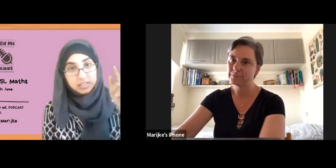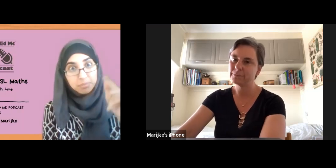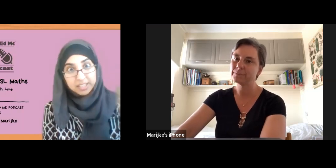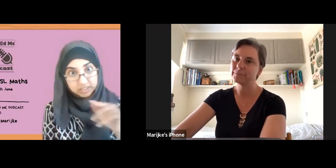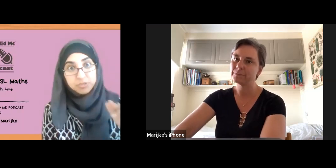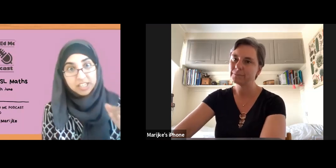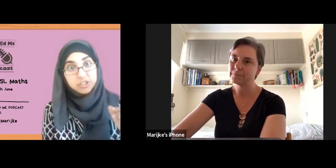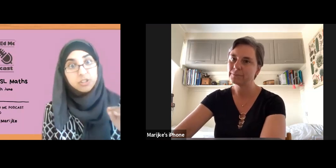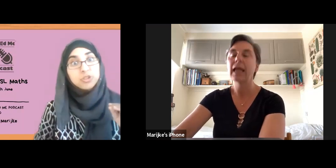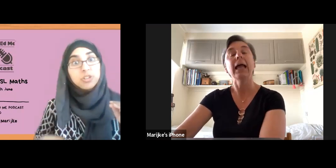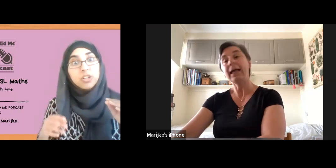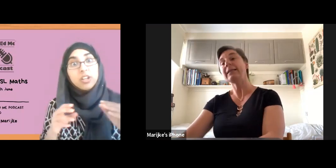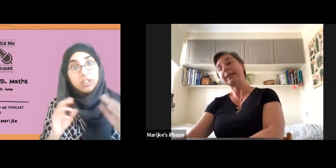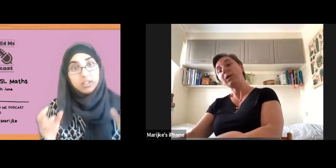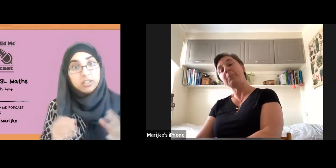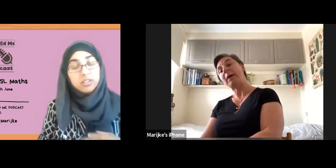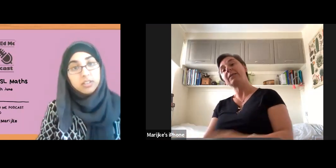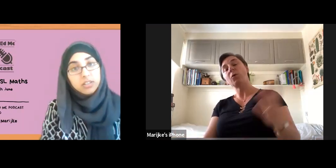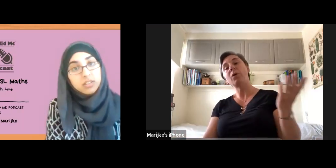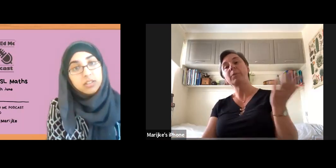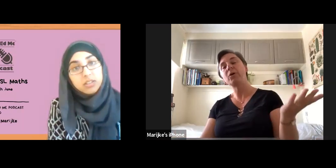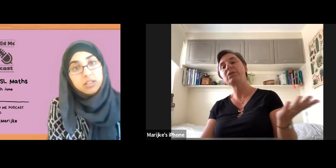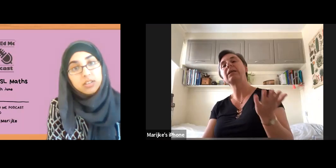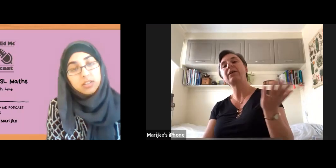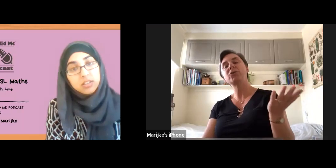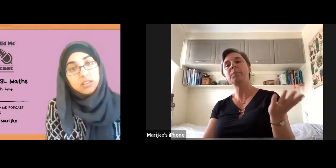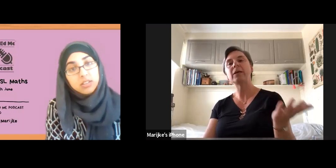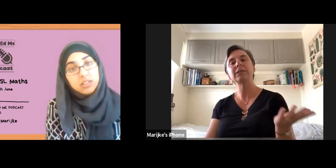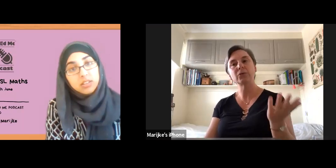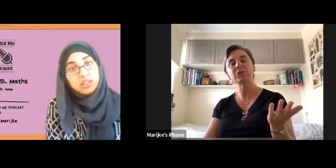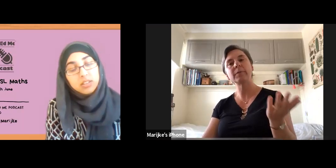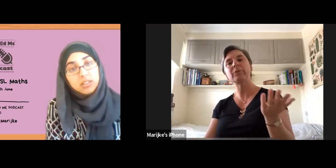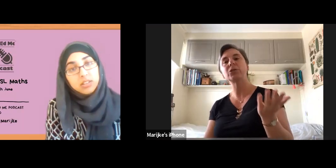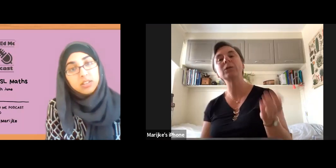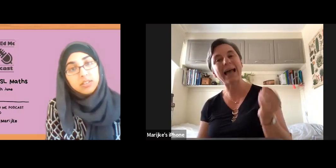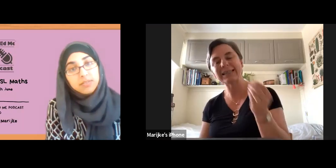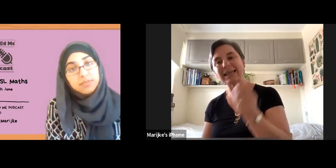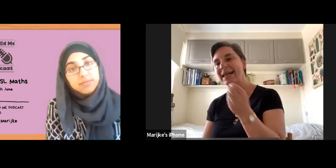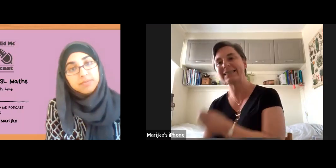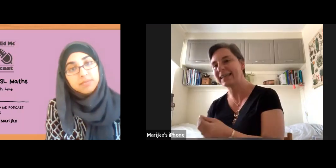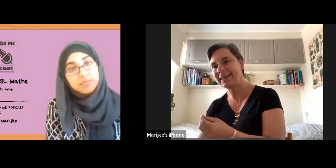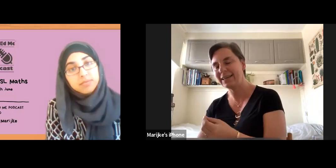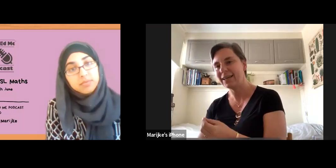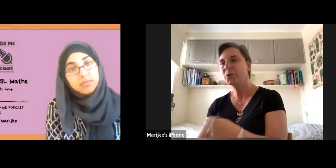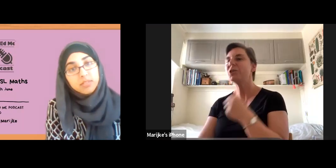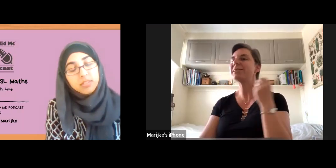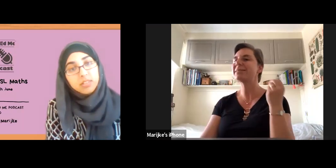complete interpretation, or would you? It all depends on what the person can do, because there's also something which is called SSE, which is